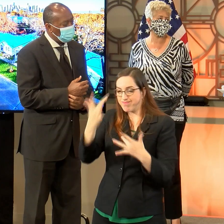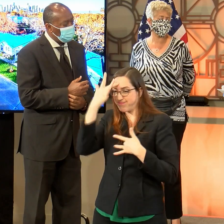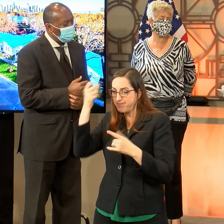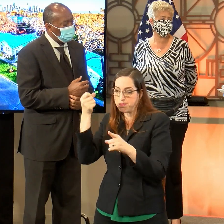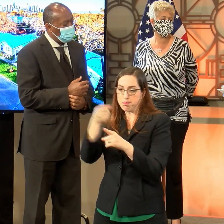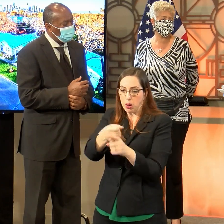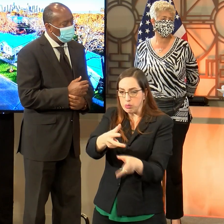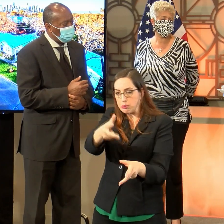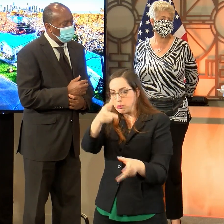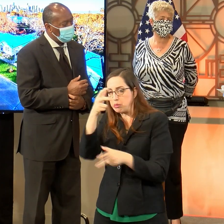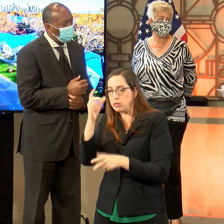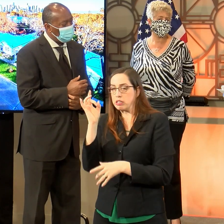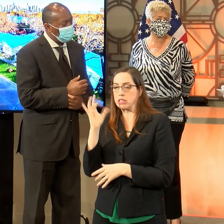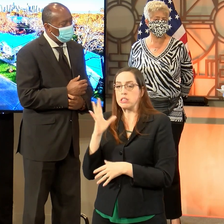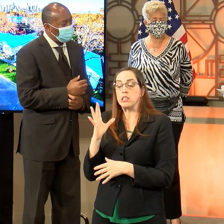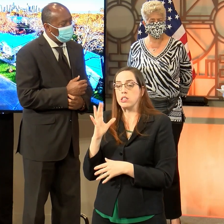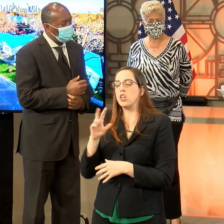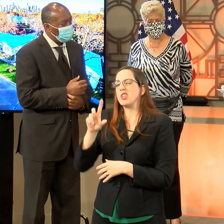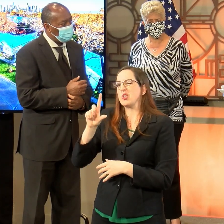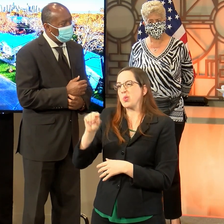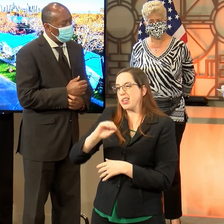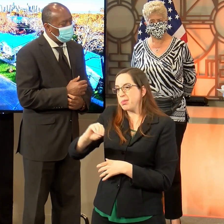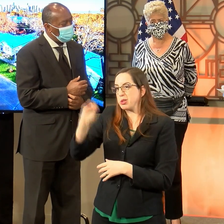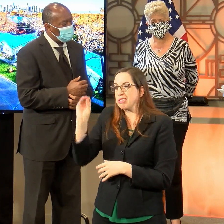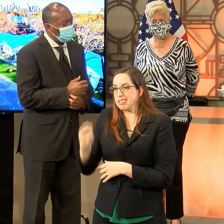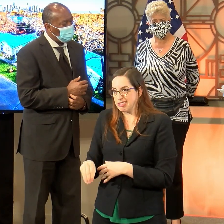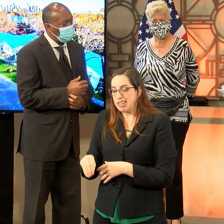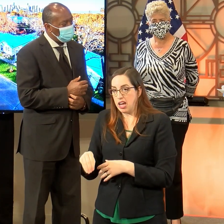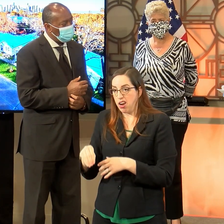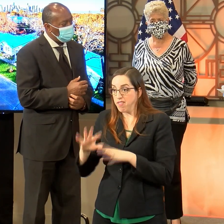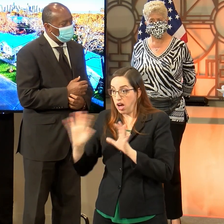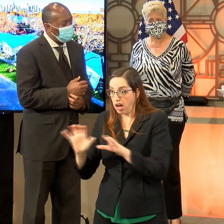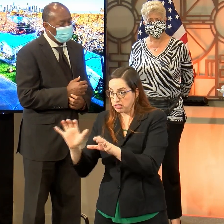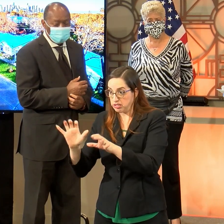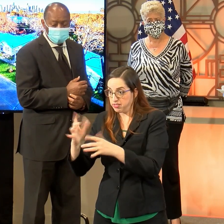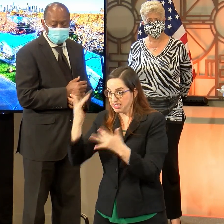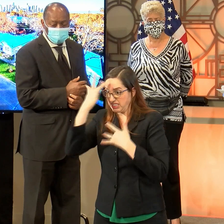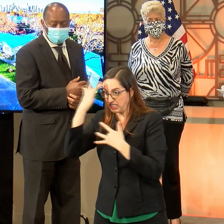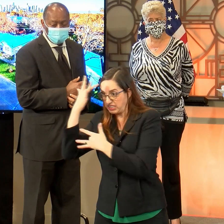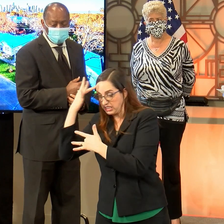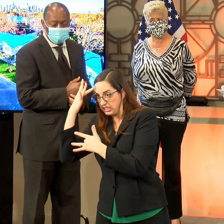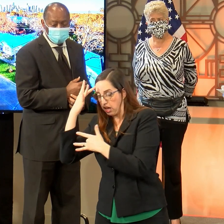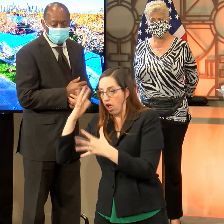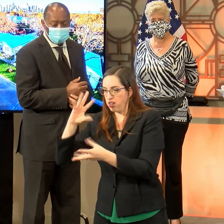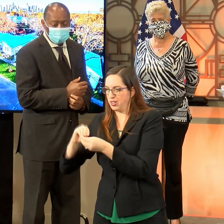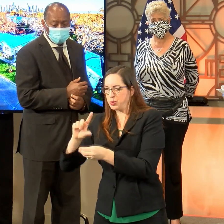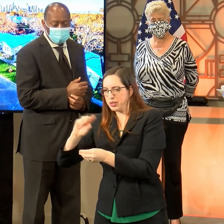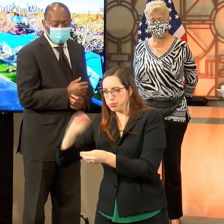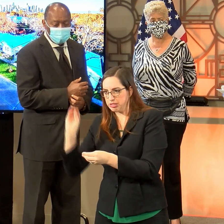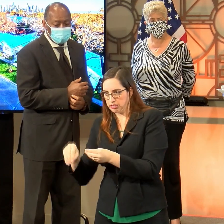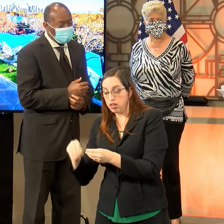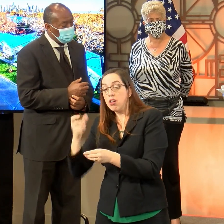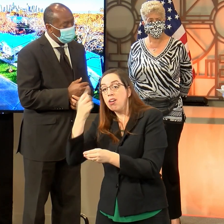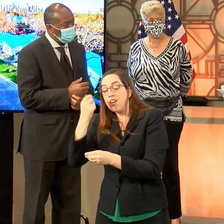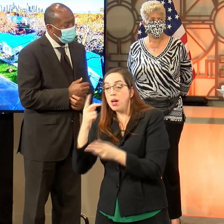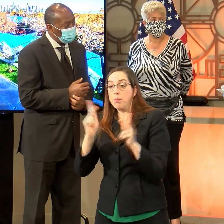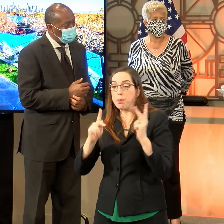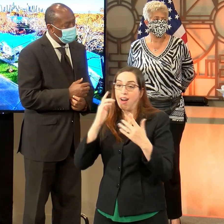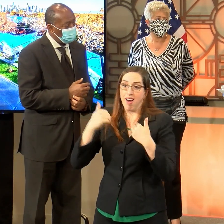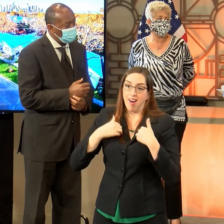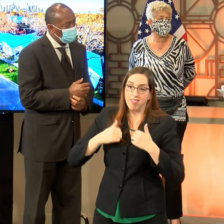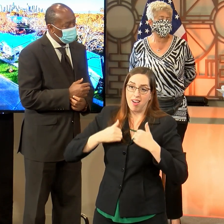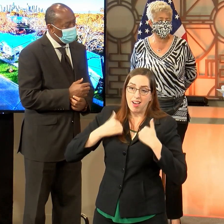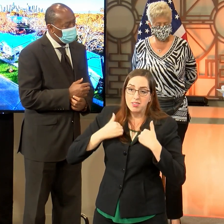COVID-19 are estimated at 20% of active infections. Those chances, however, are higher for people with